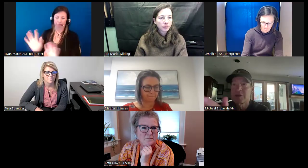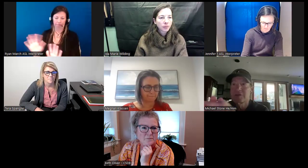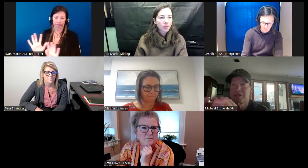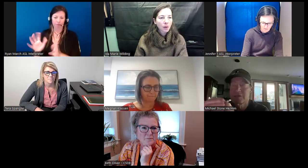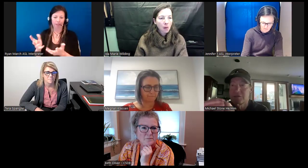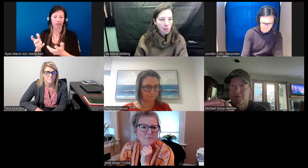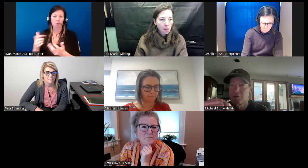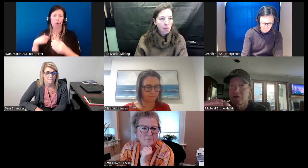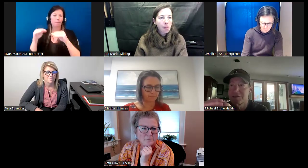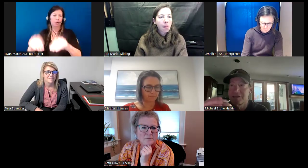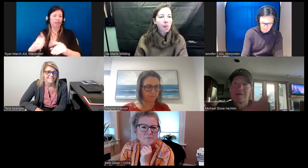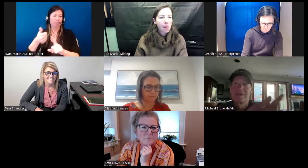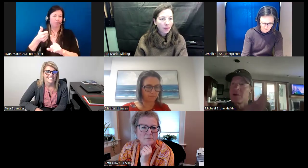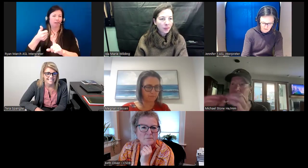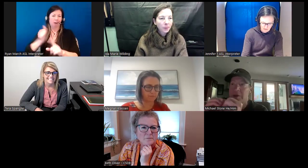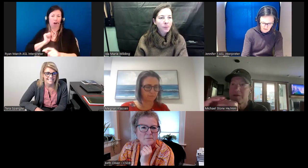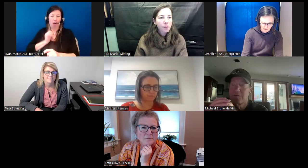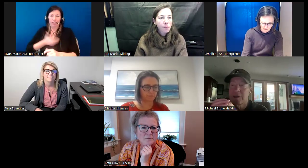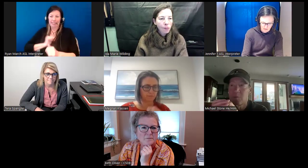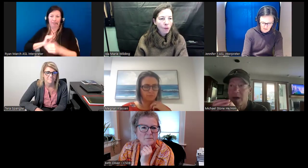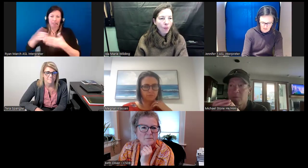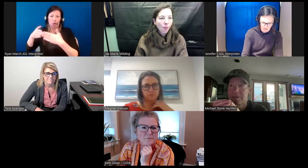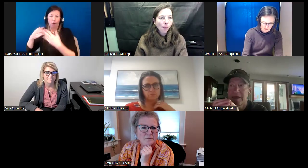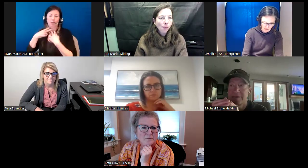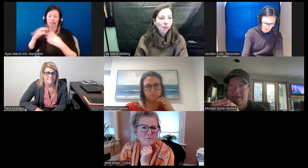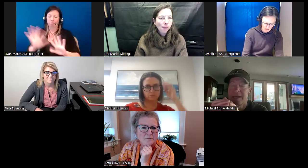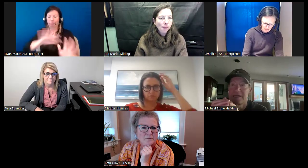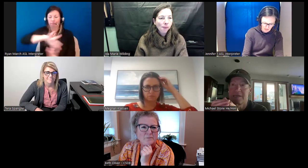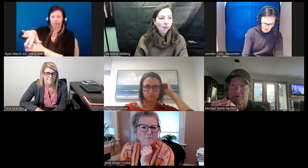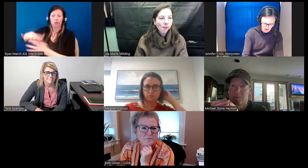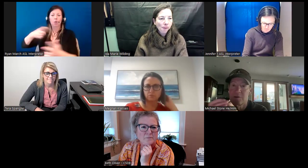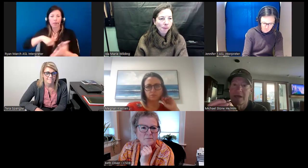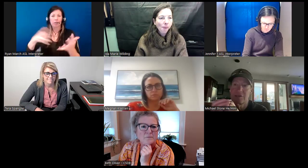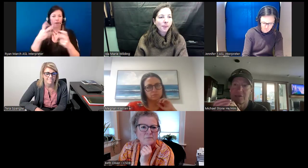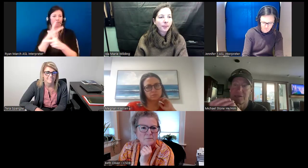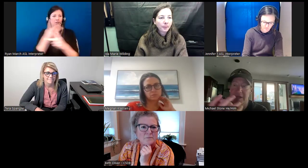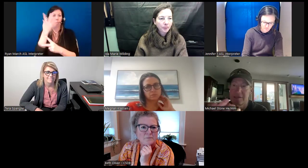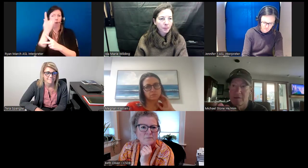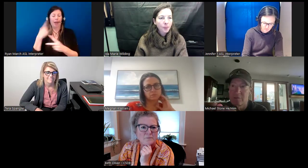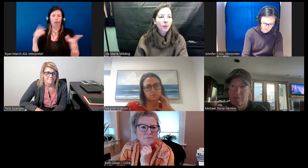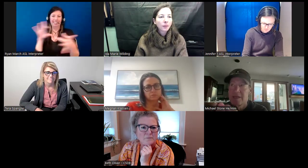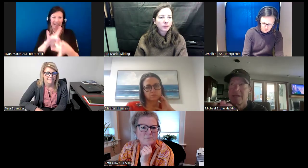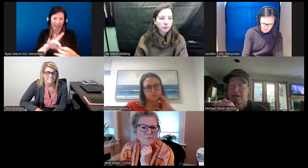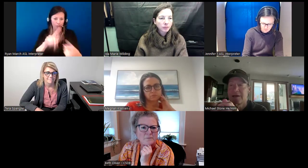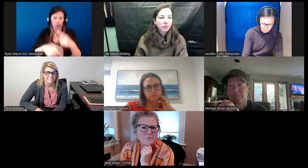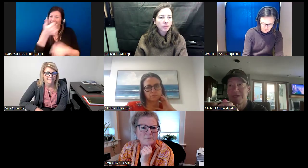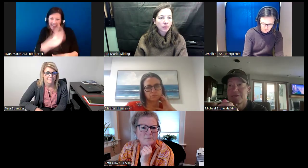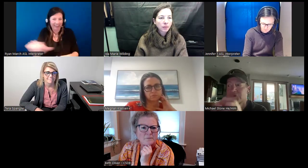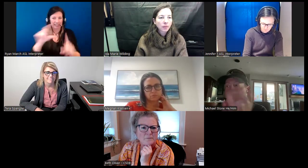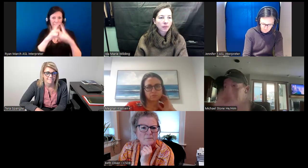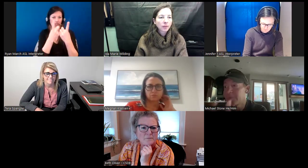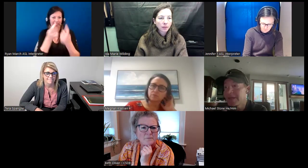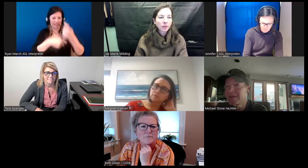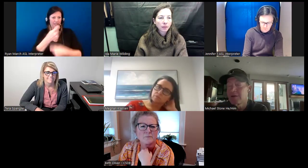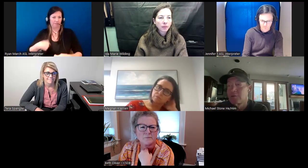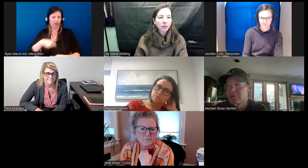we're putting ourselves into a corner, because then we want to figure out why we're tied to any district and we're not just a standalone